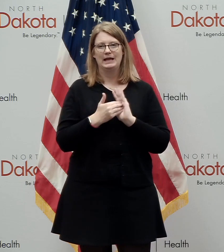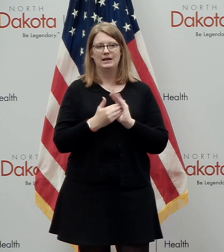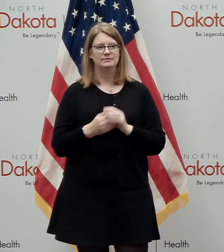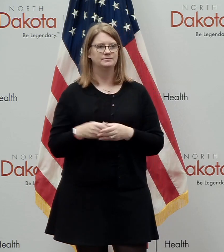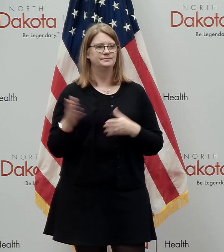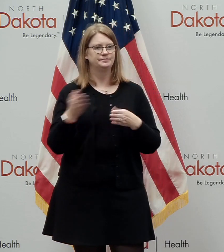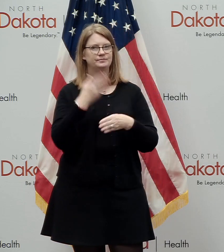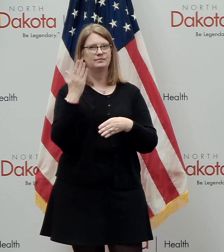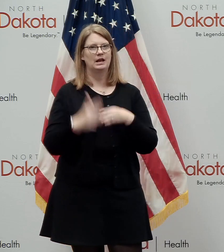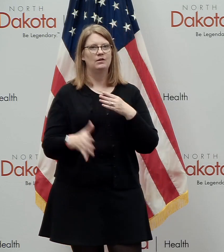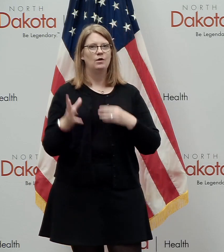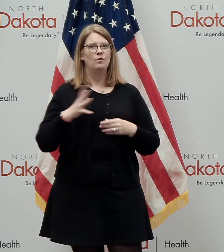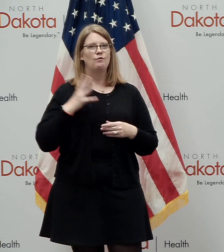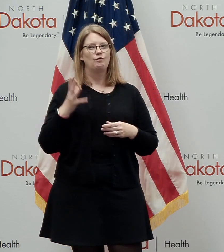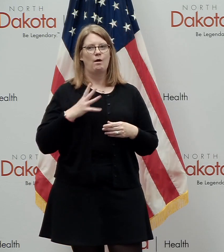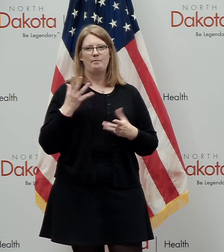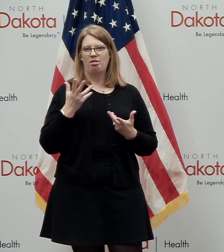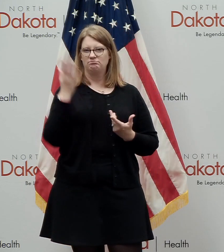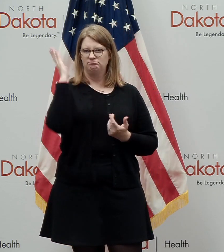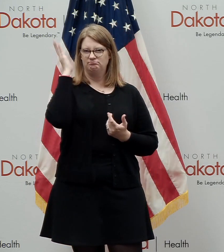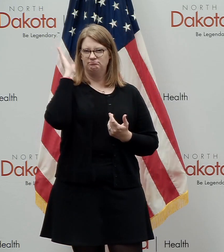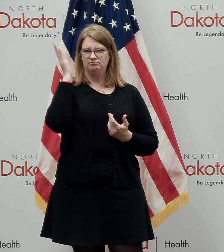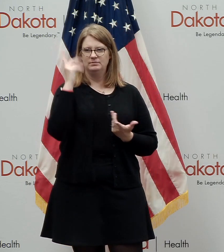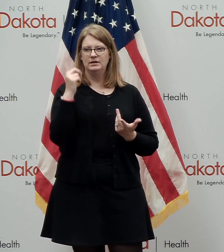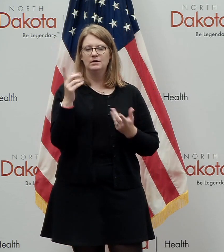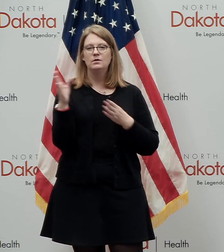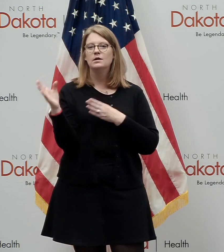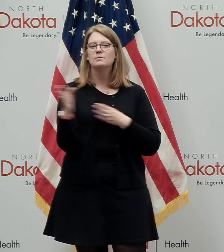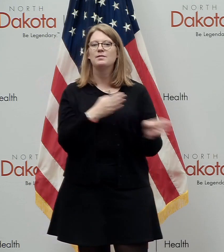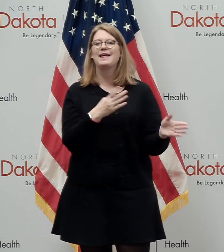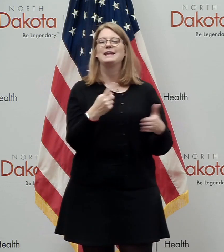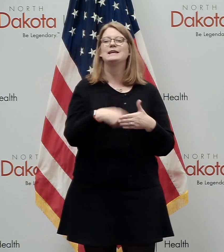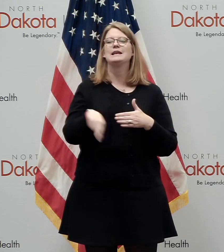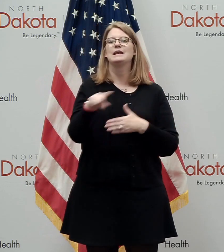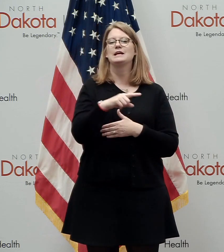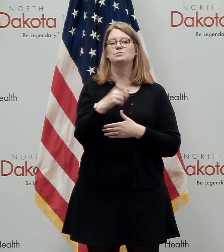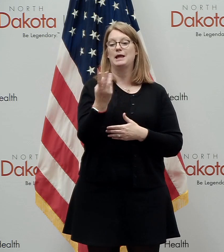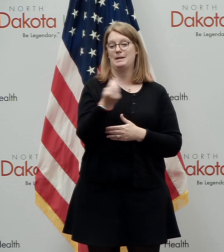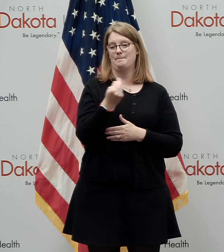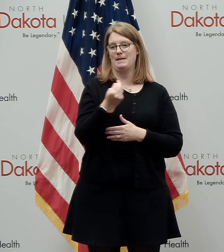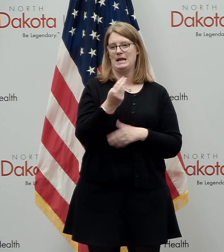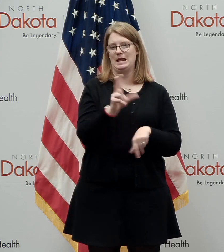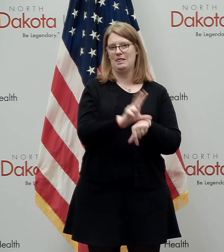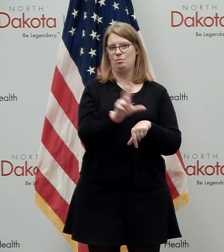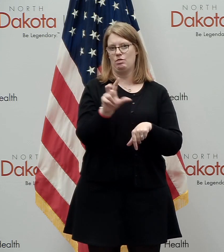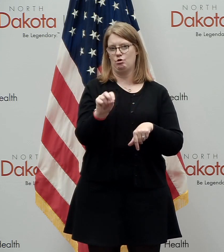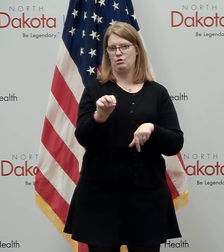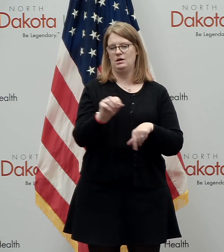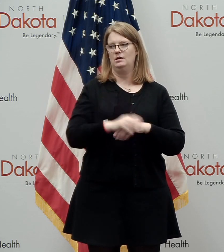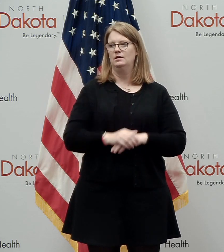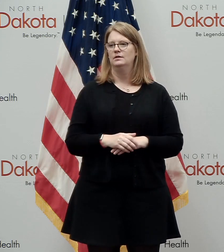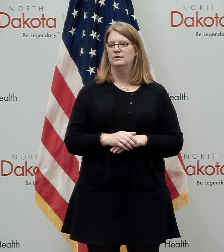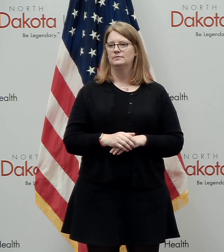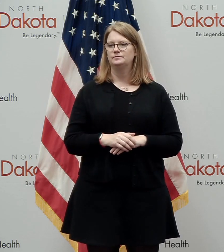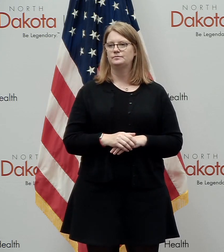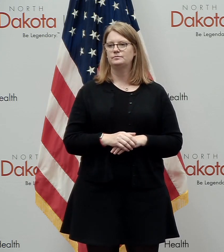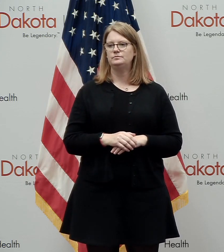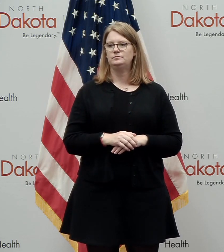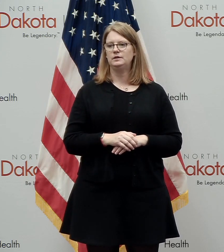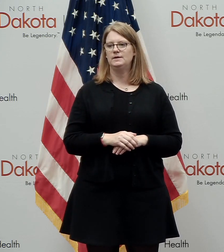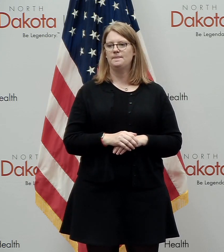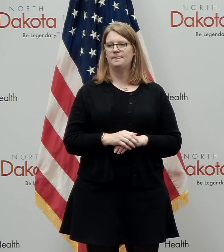our formal presentation. We plan to be back here next Monday at 3:30 p.m. And until